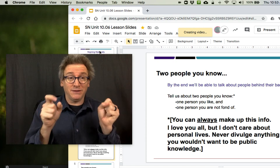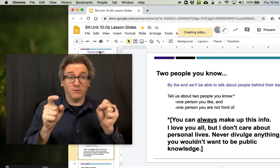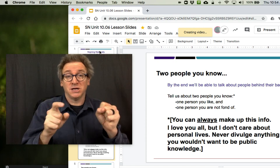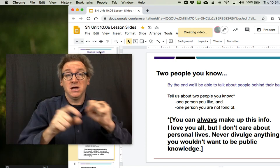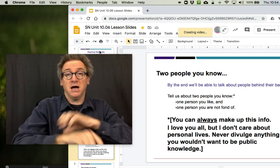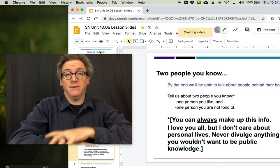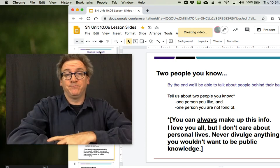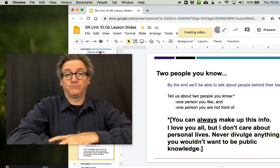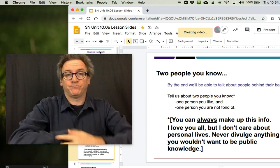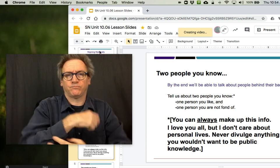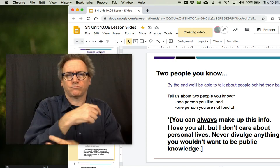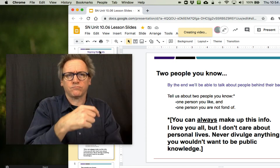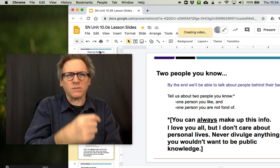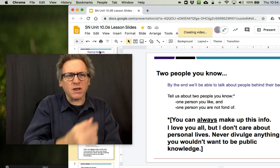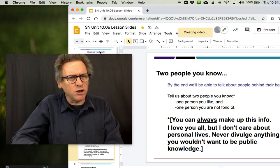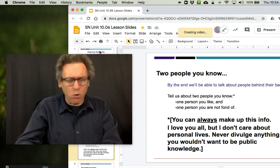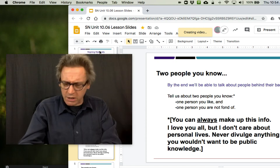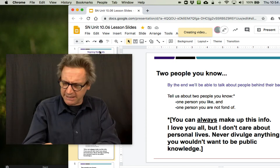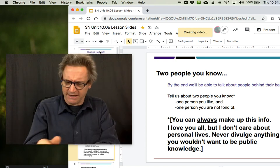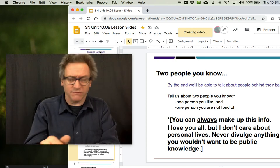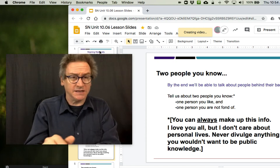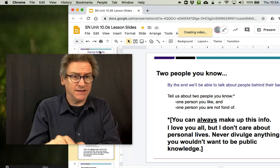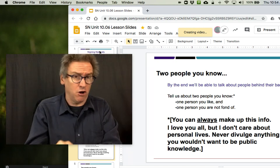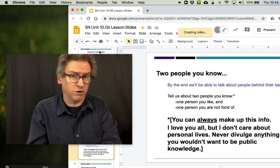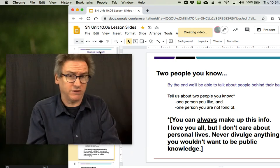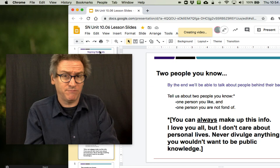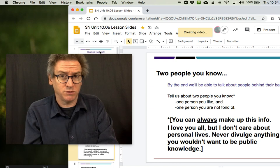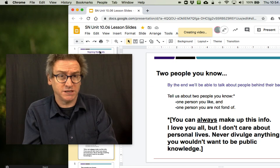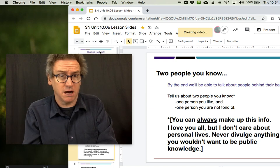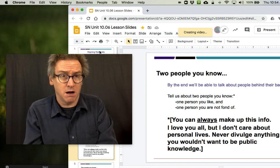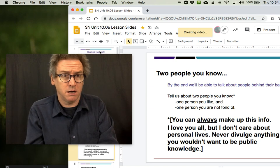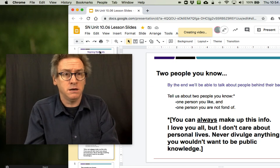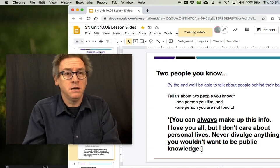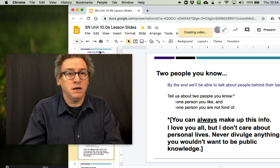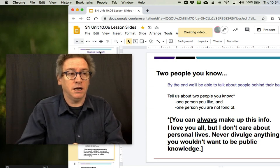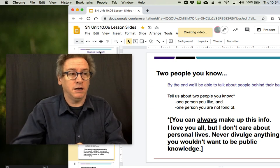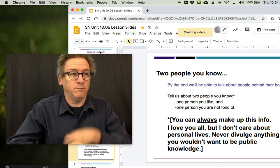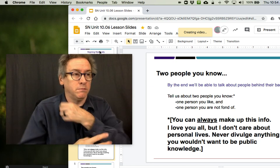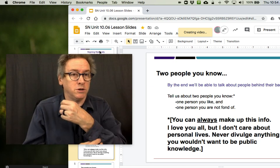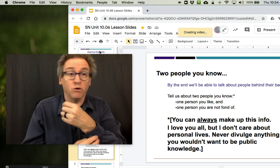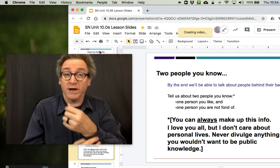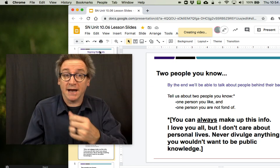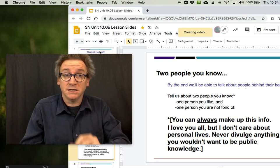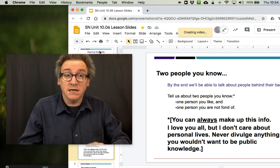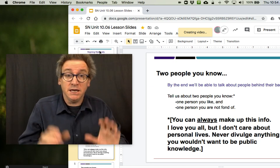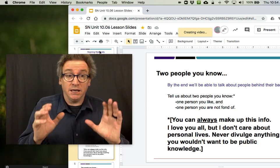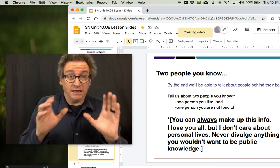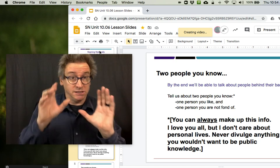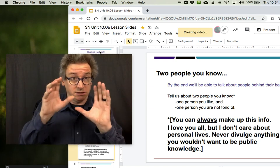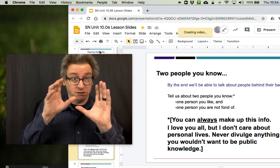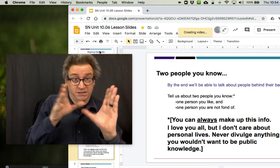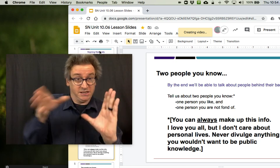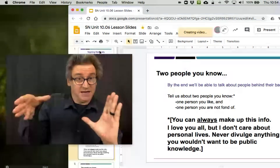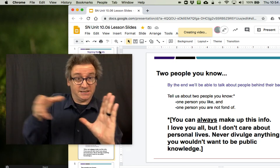their backs. The goal at the end of this, and the homework that I've posted on Go React,